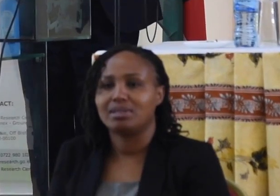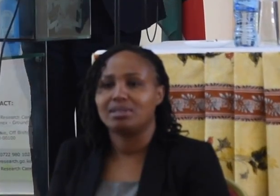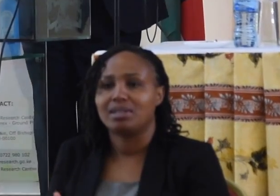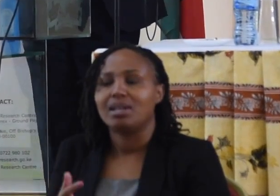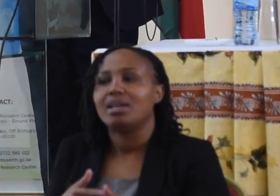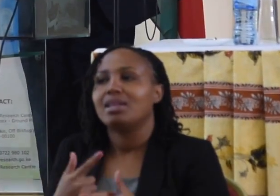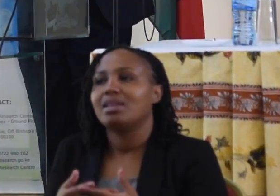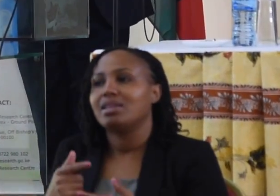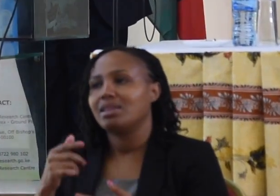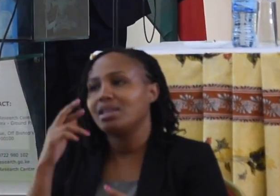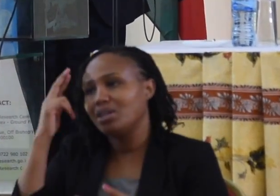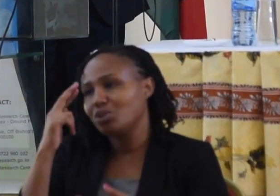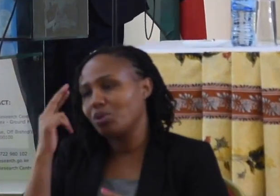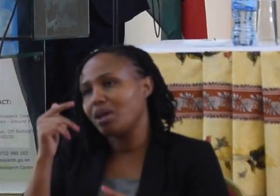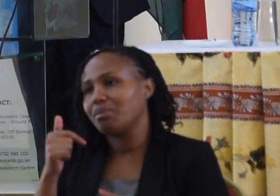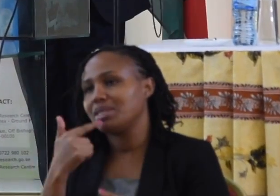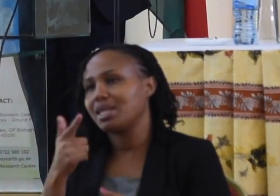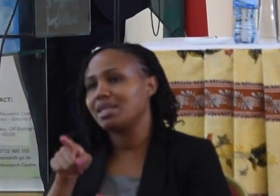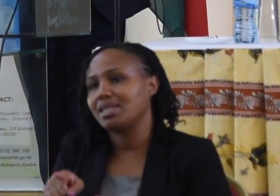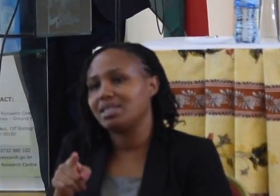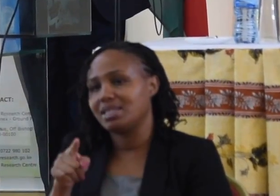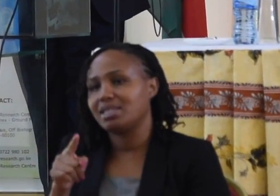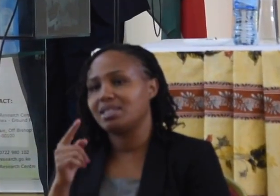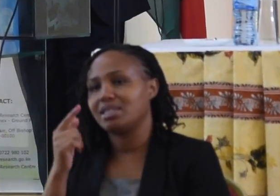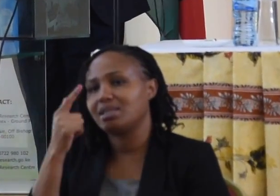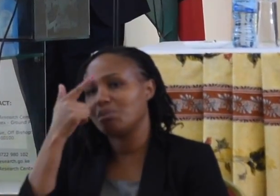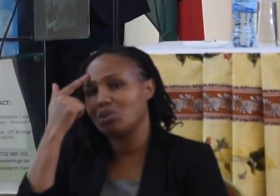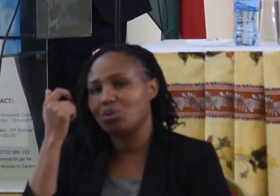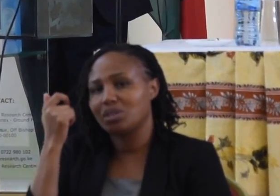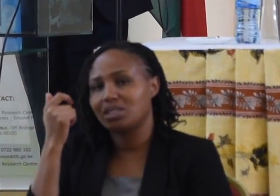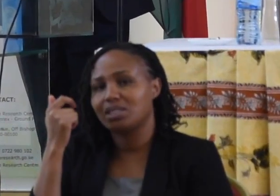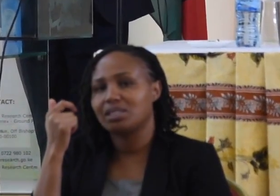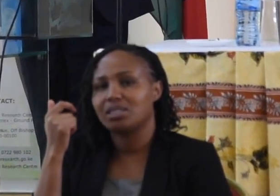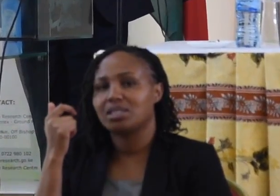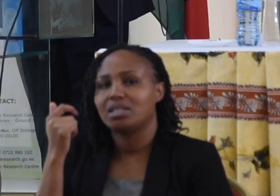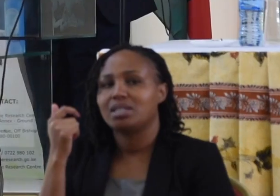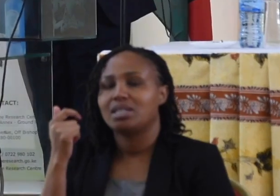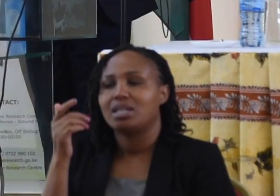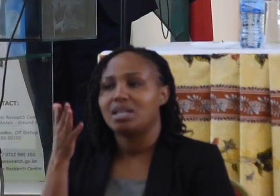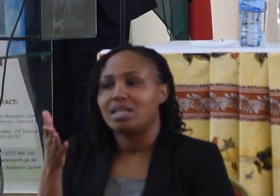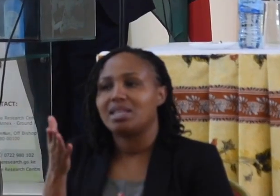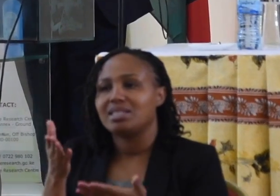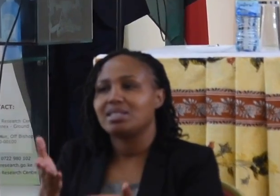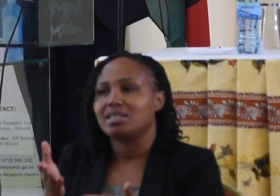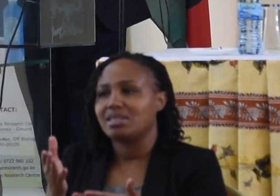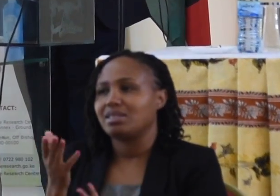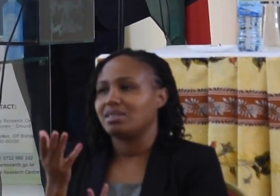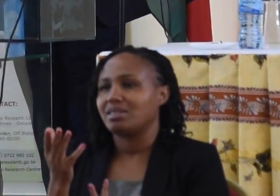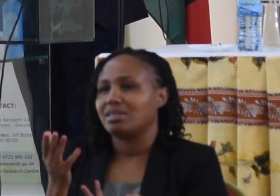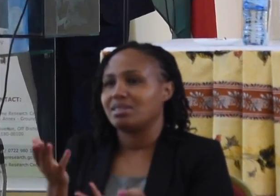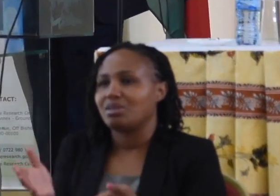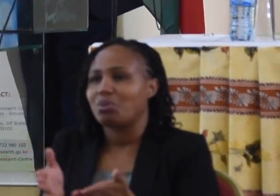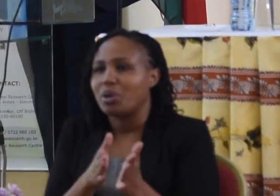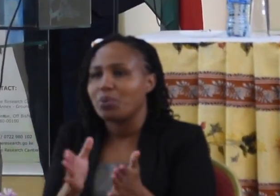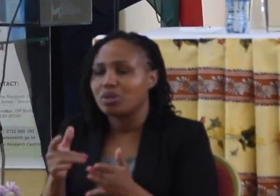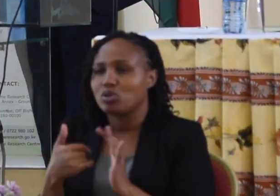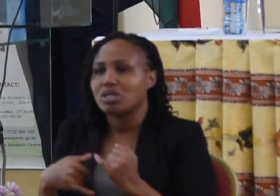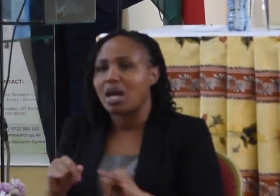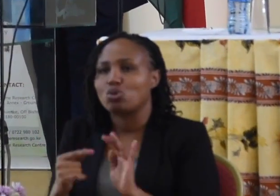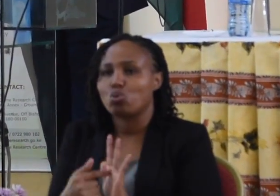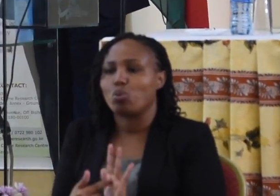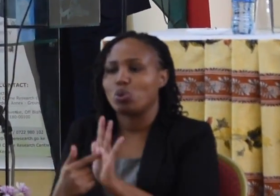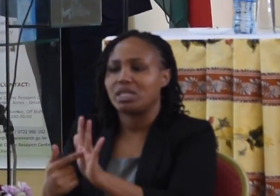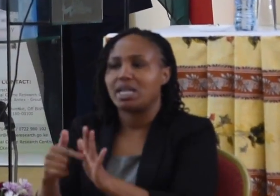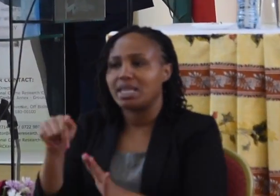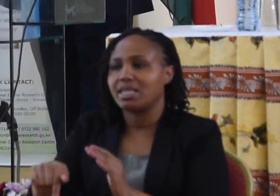And the reason I'm saying this is because there is this tendency of trying to portray this